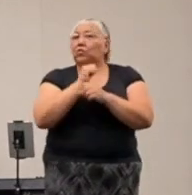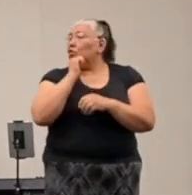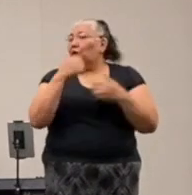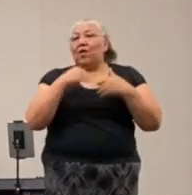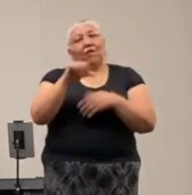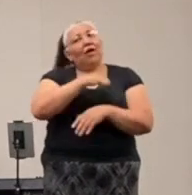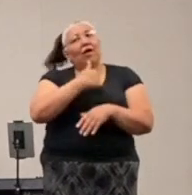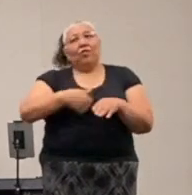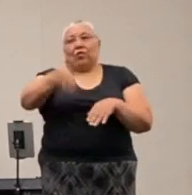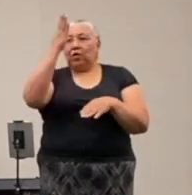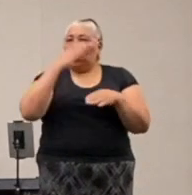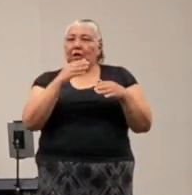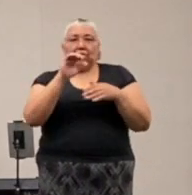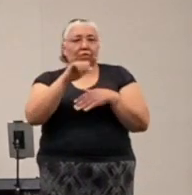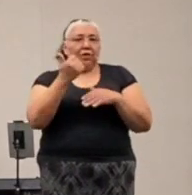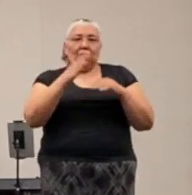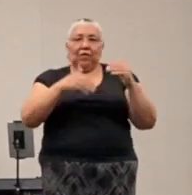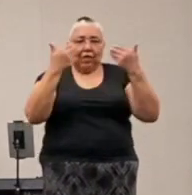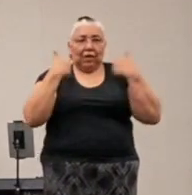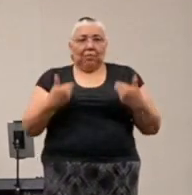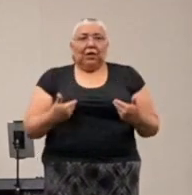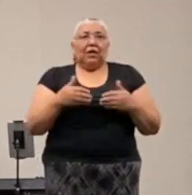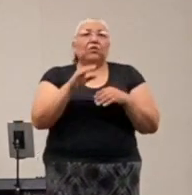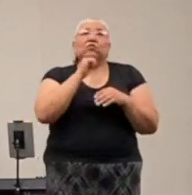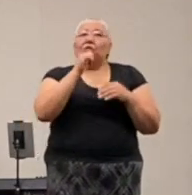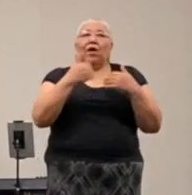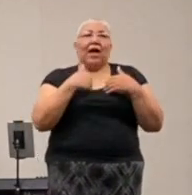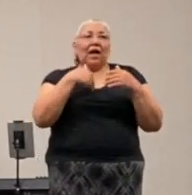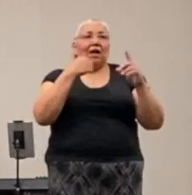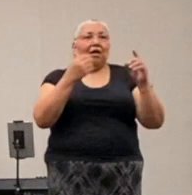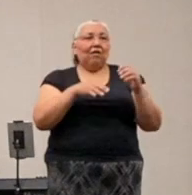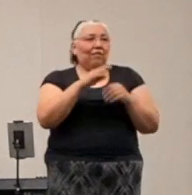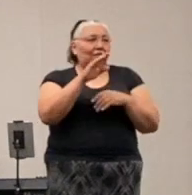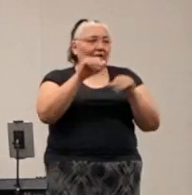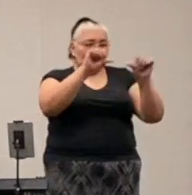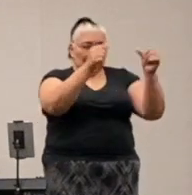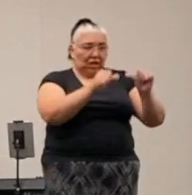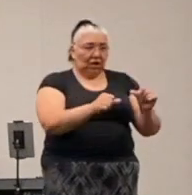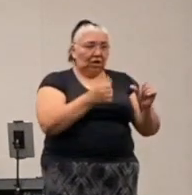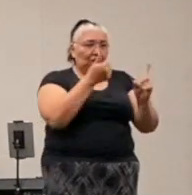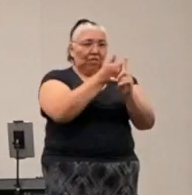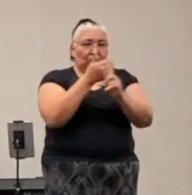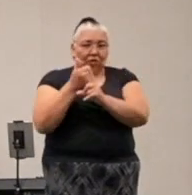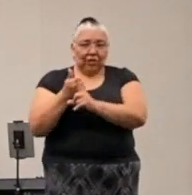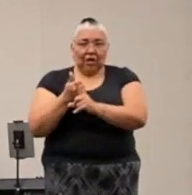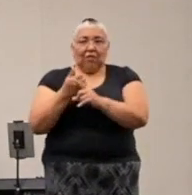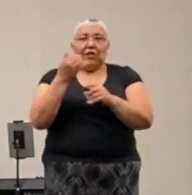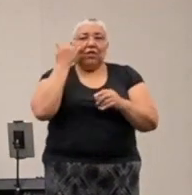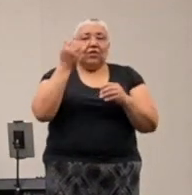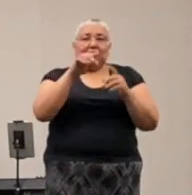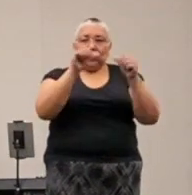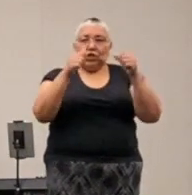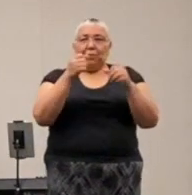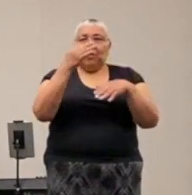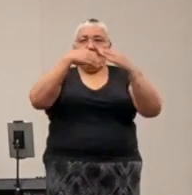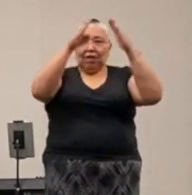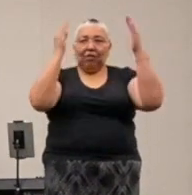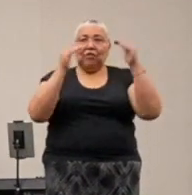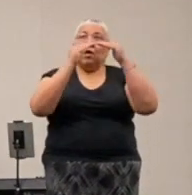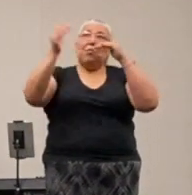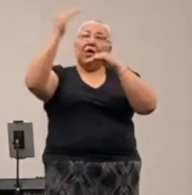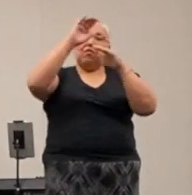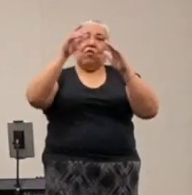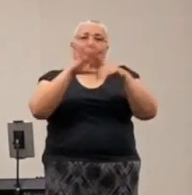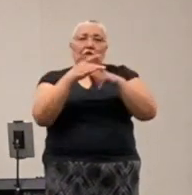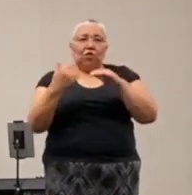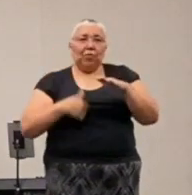other gods besides me. Do not make an idol for yourself, whether in the shape of anything in the heavens above or on the earth below,